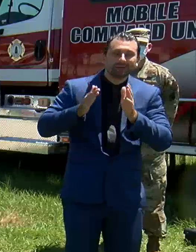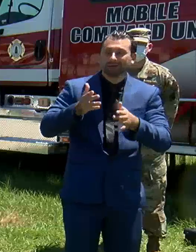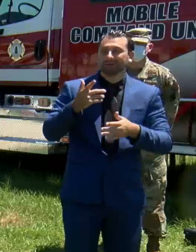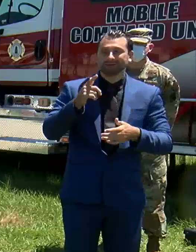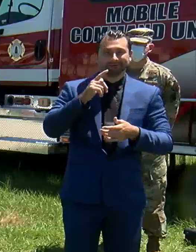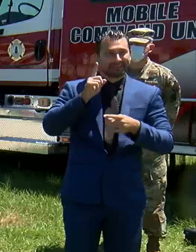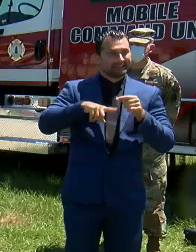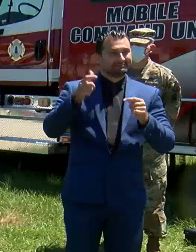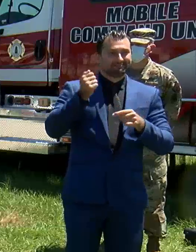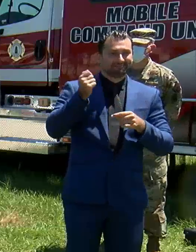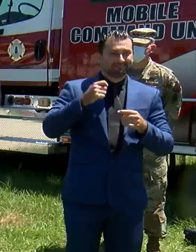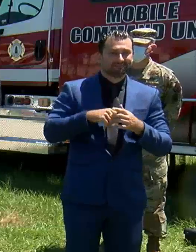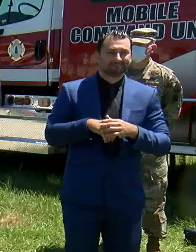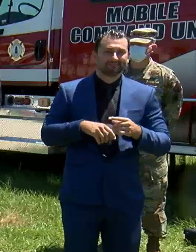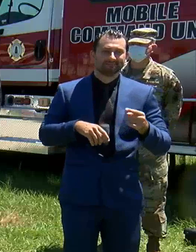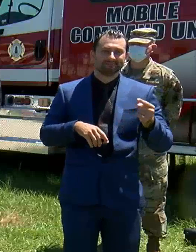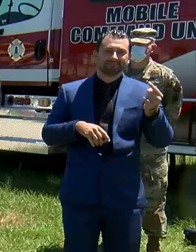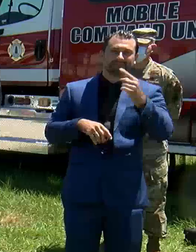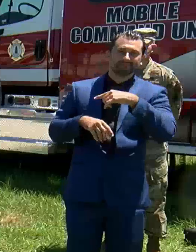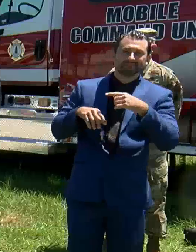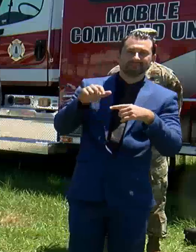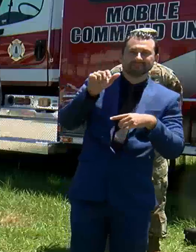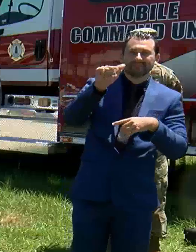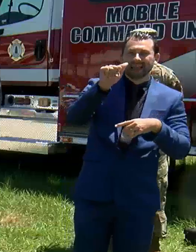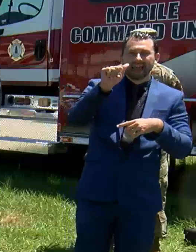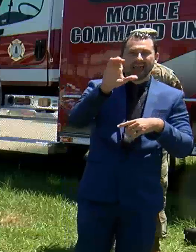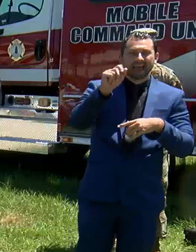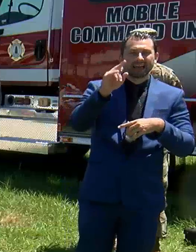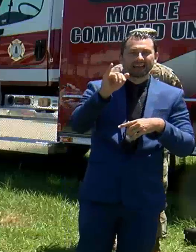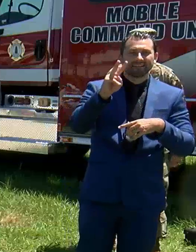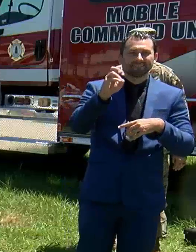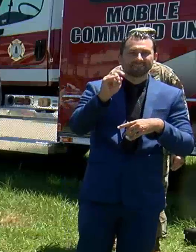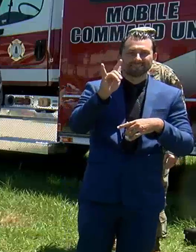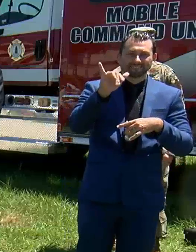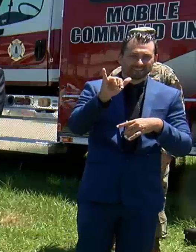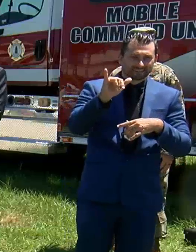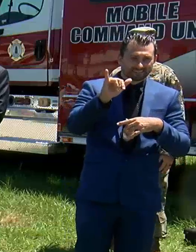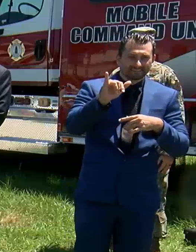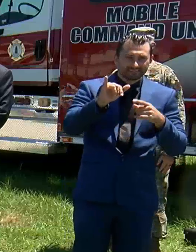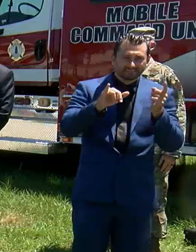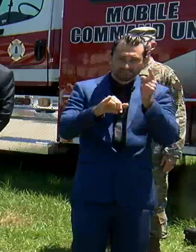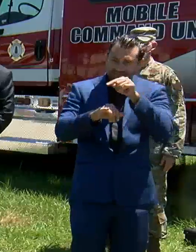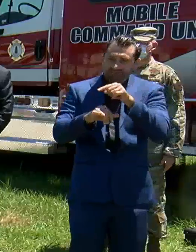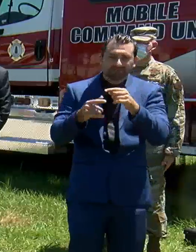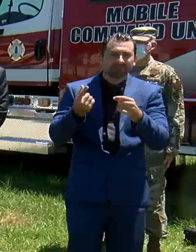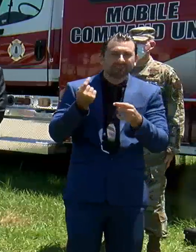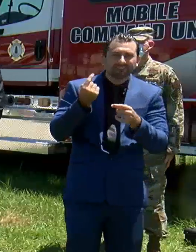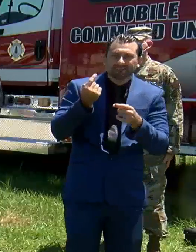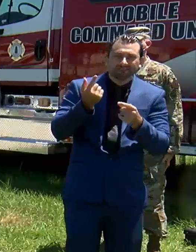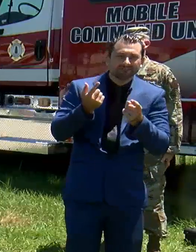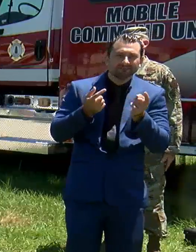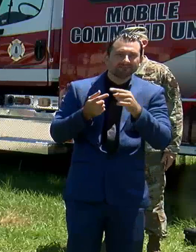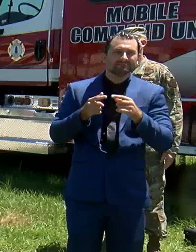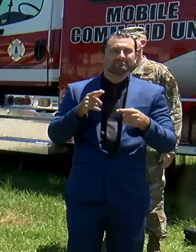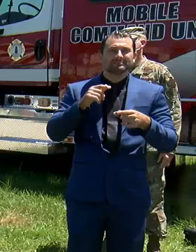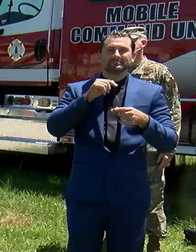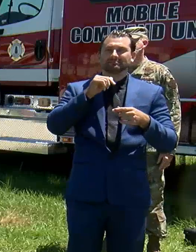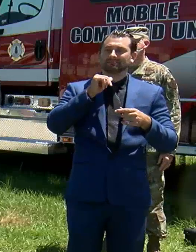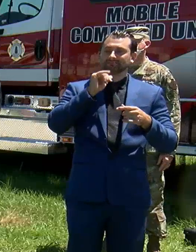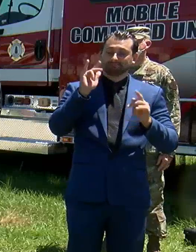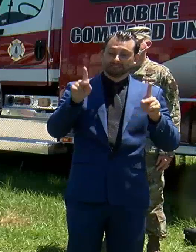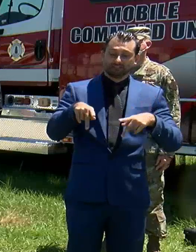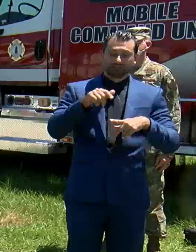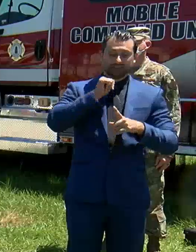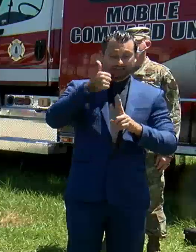however. So you're just telling me if someone's not here, we can get the information and we're happy to look at it. Absolutely. I